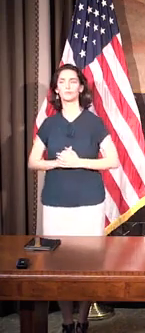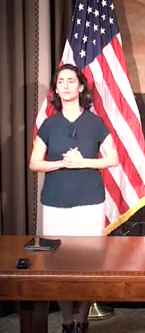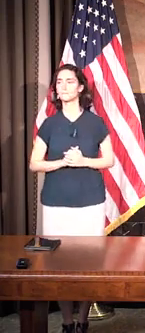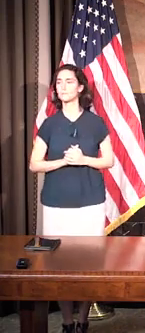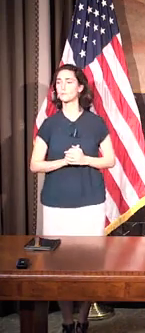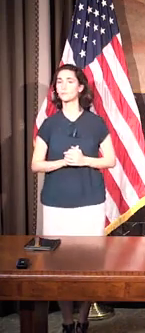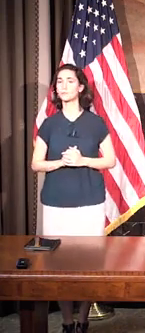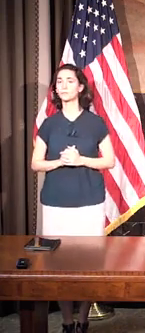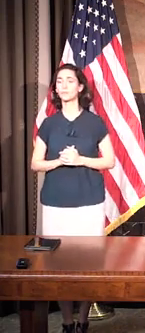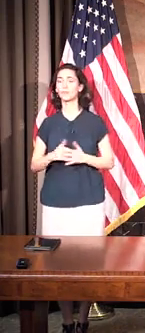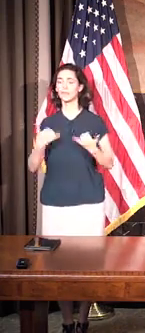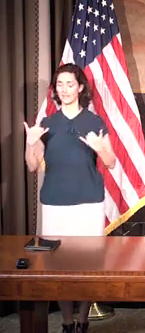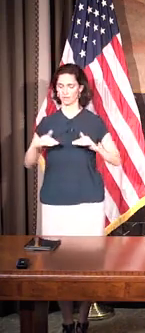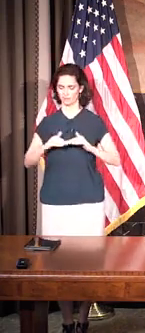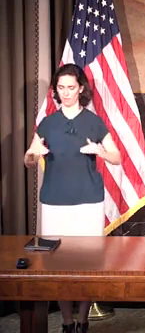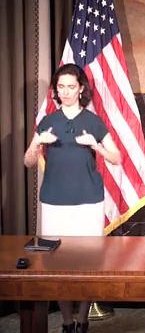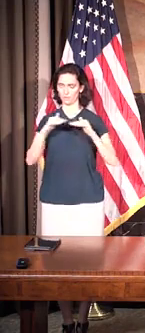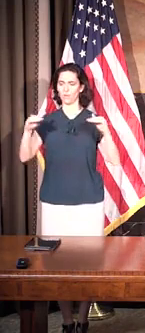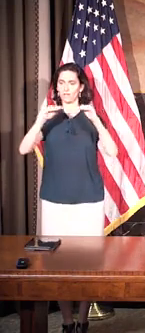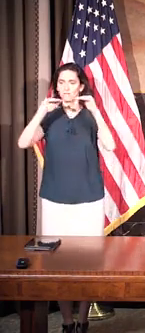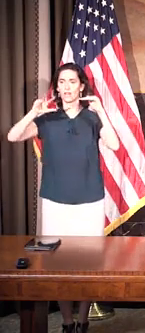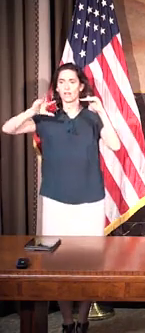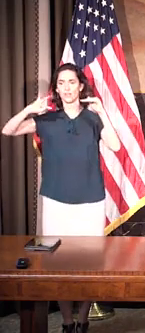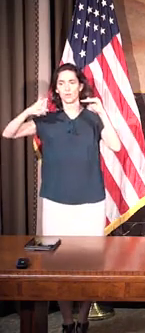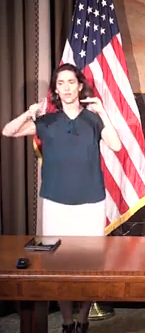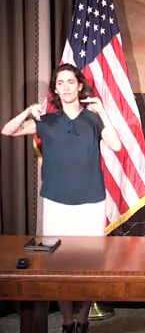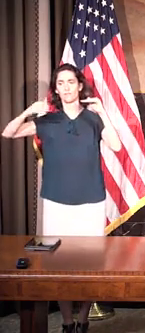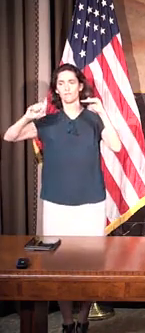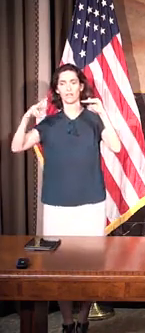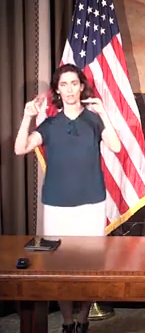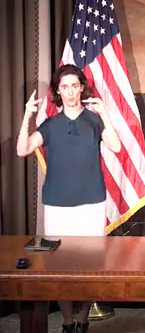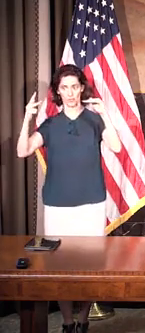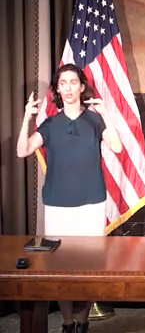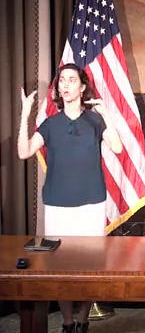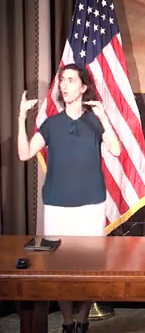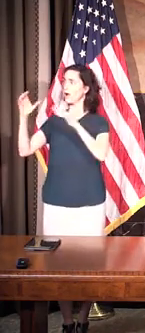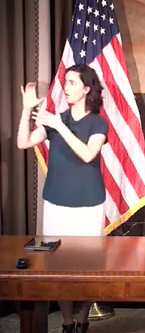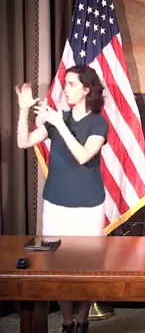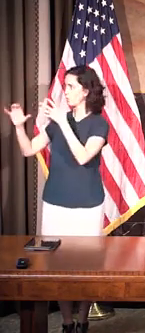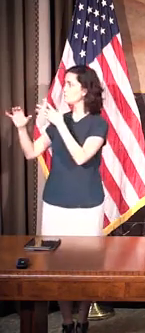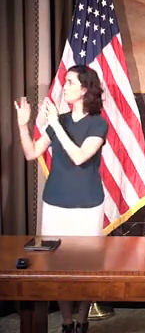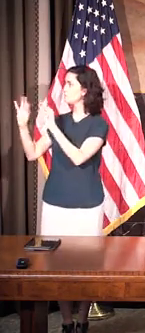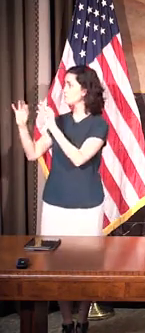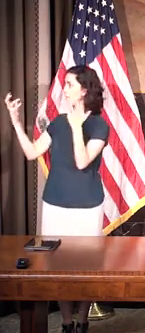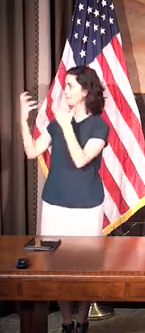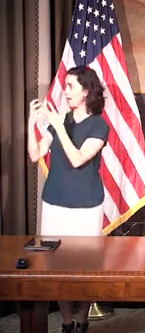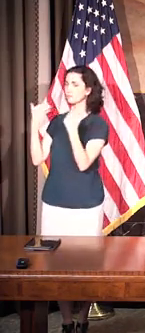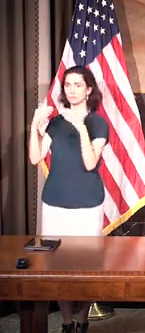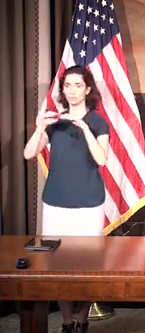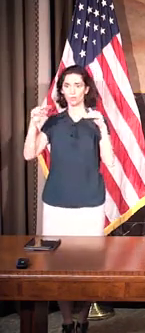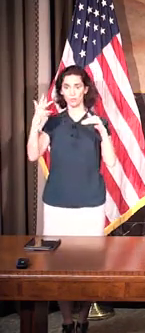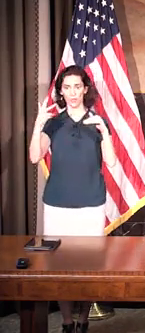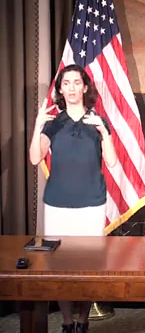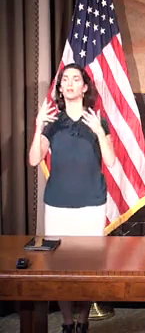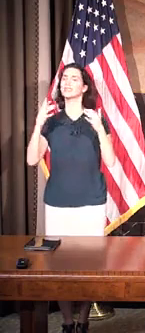Even though we're in phase 3 because we met the gating criteria, there is still an awful lot of COVID out there.